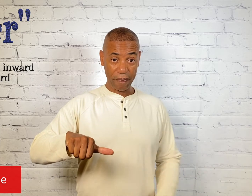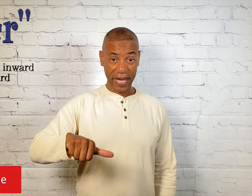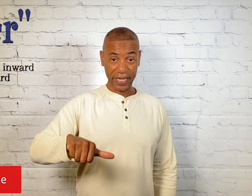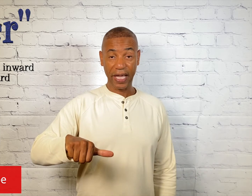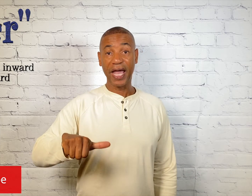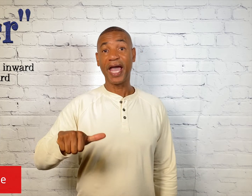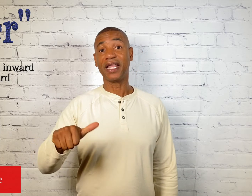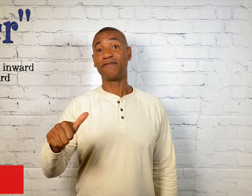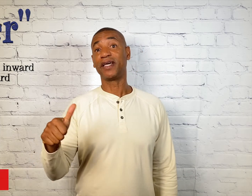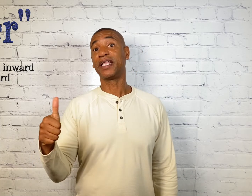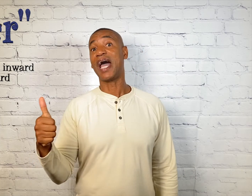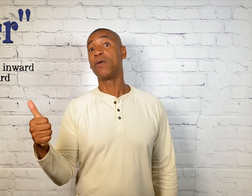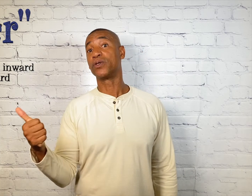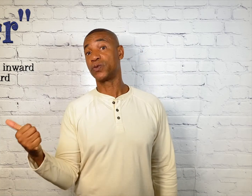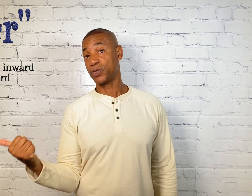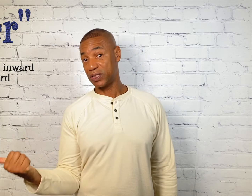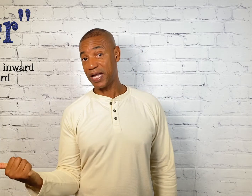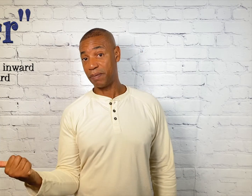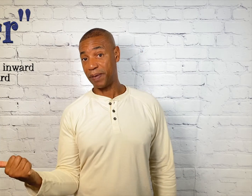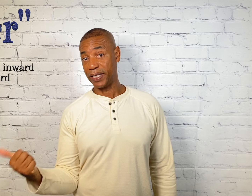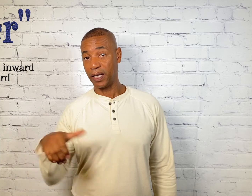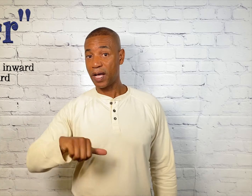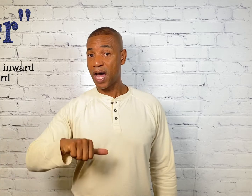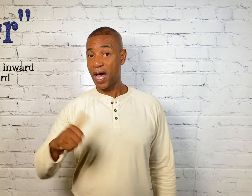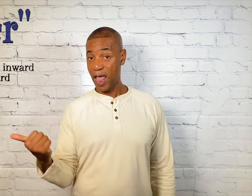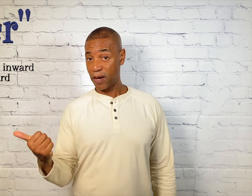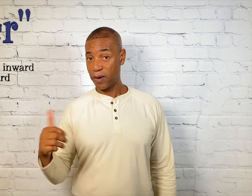body, and I flick it outward towards the side of my body.